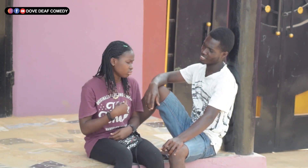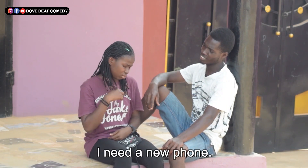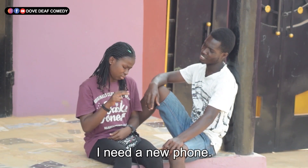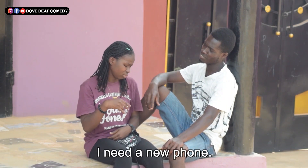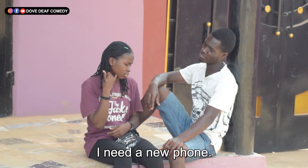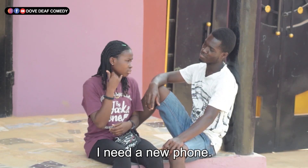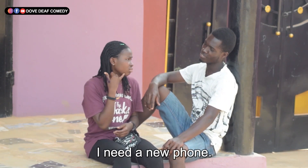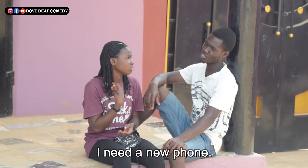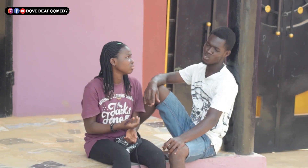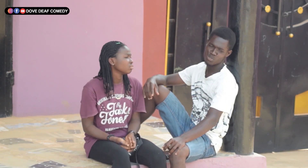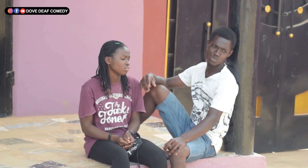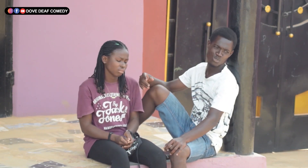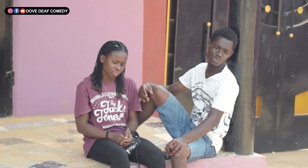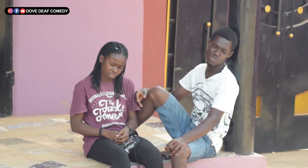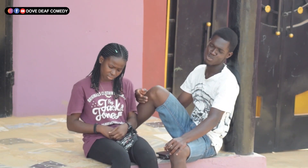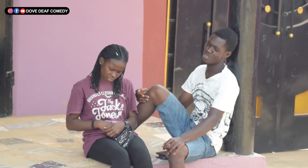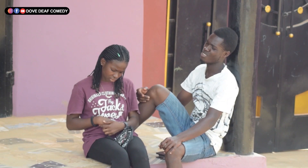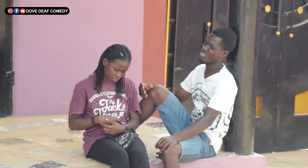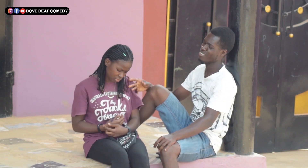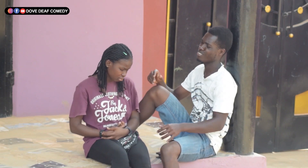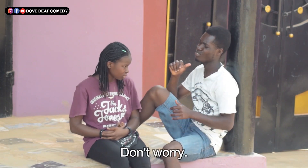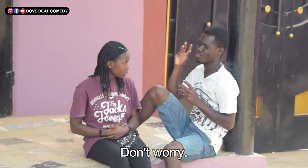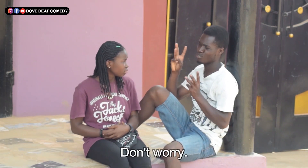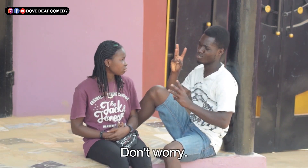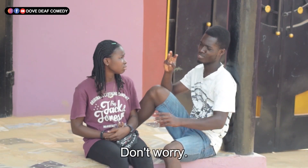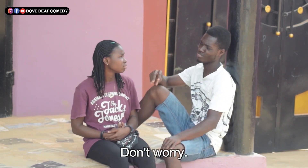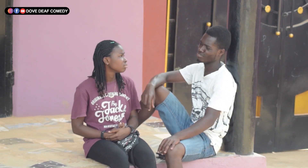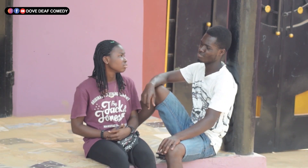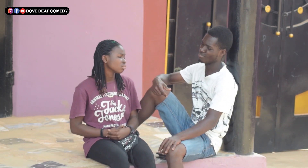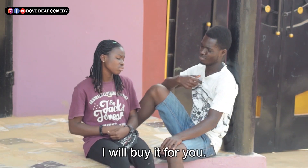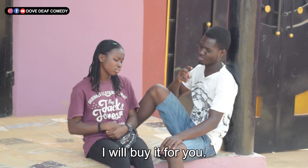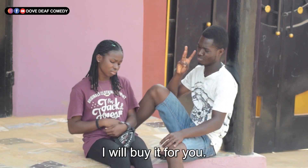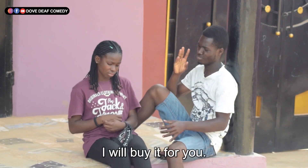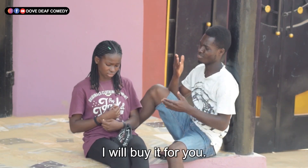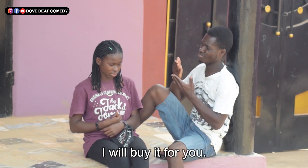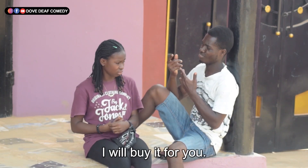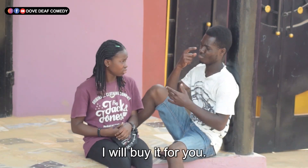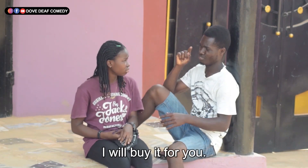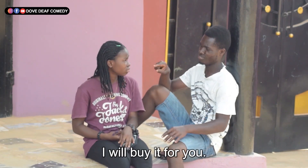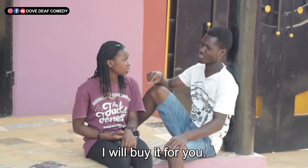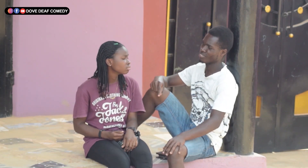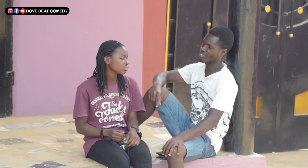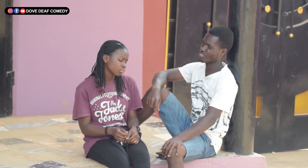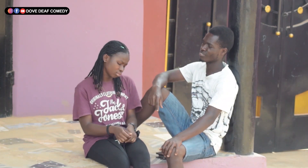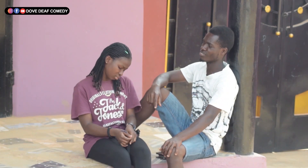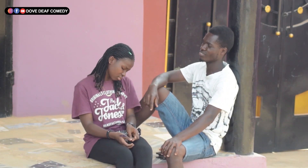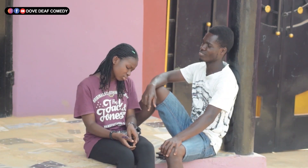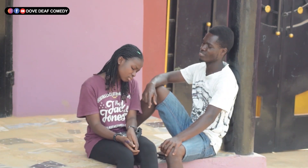I need a new phone. Don't worry. I will buy it for you.